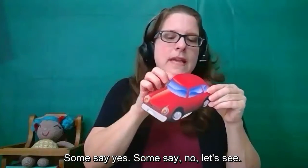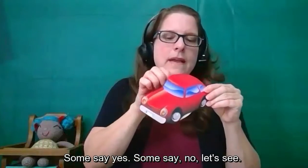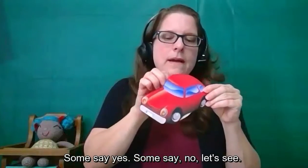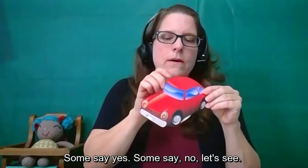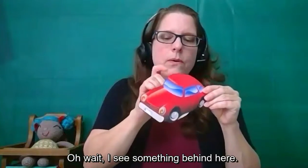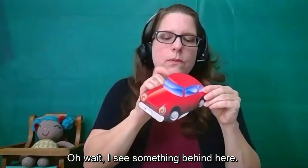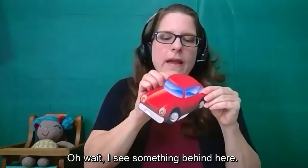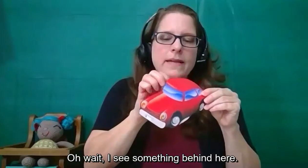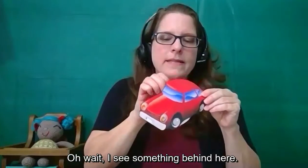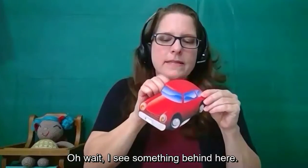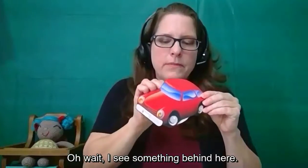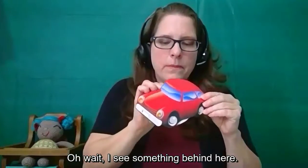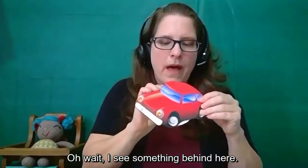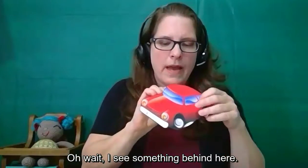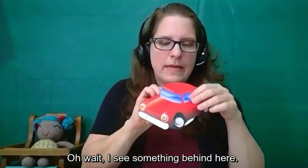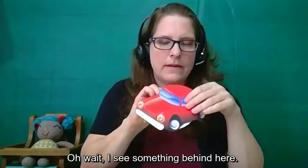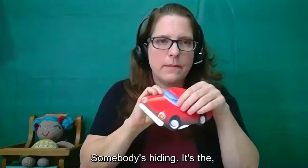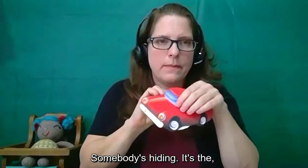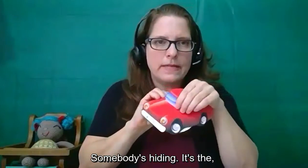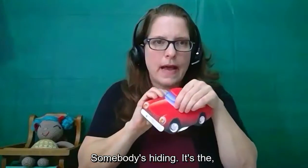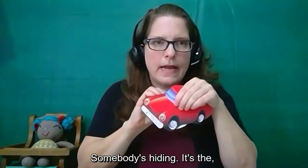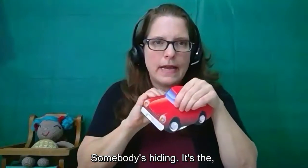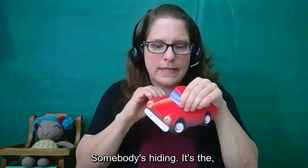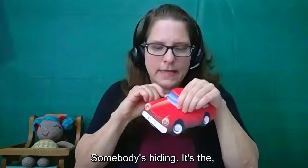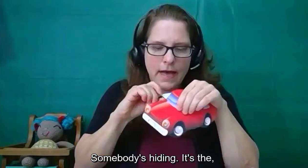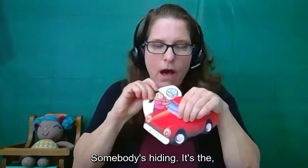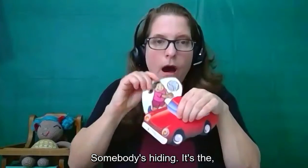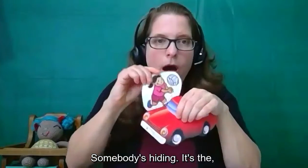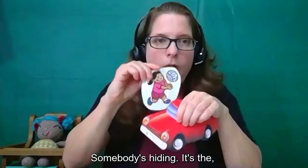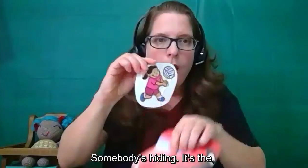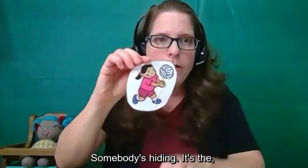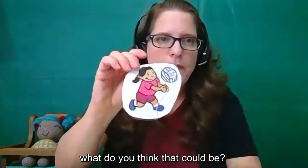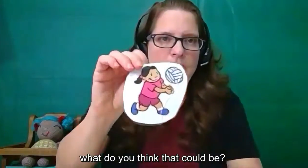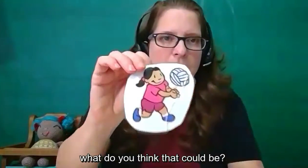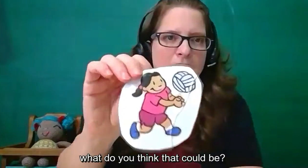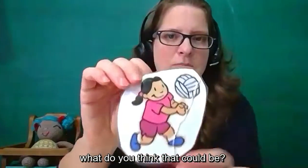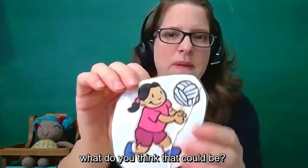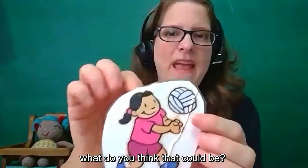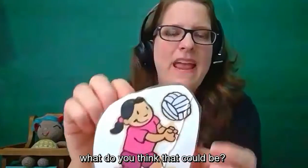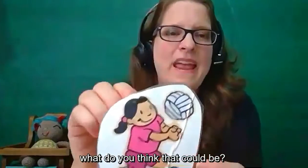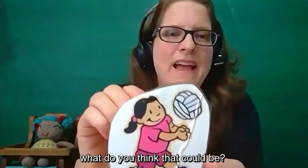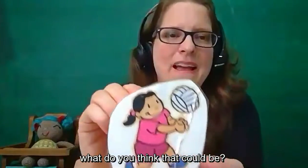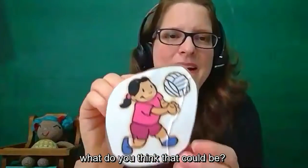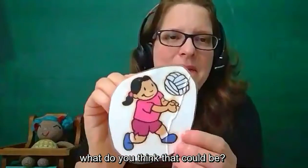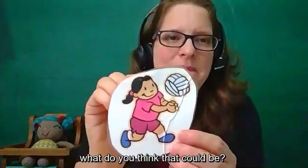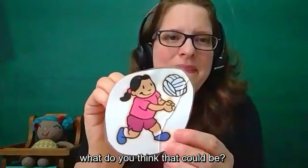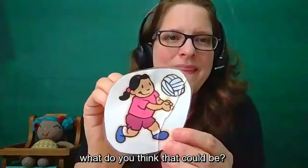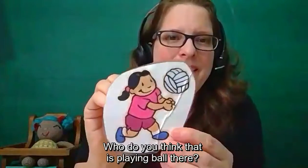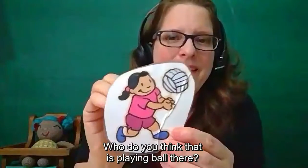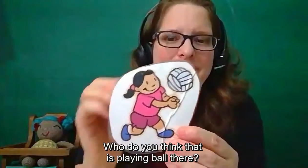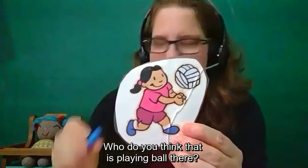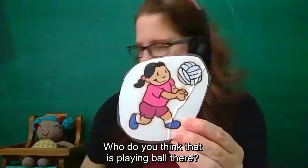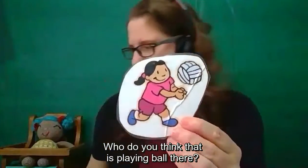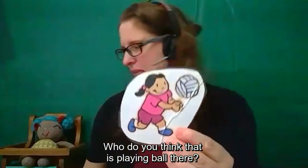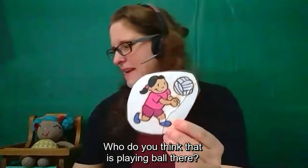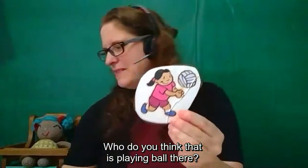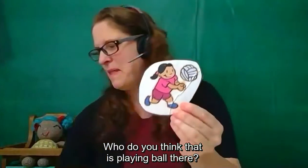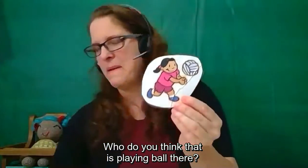see. Oh, wait, I see something behind here. Somebody's hiding. It's the, what do you think that could be? Who do you think that is playing